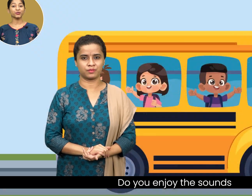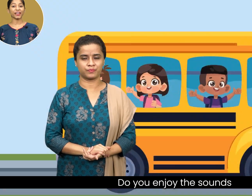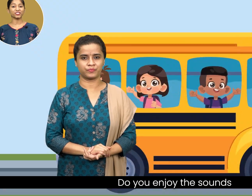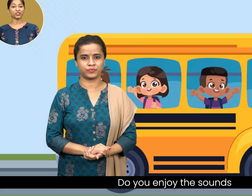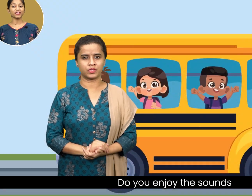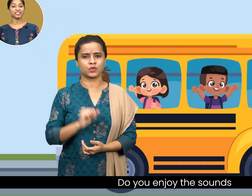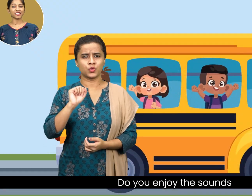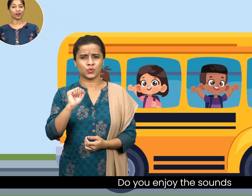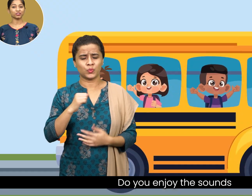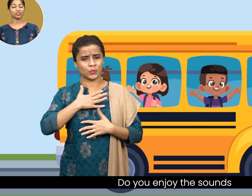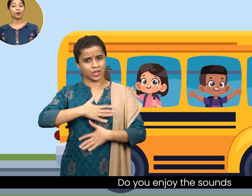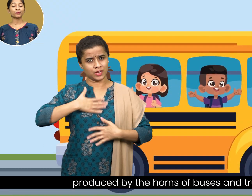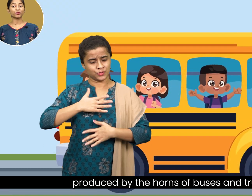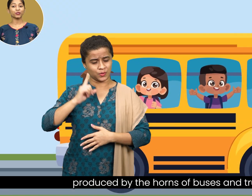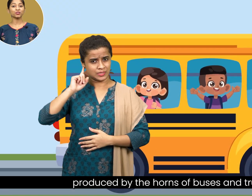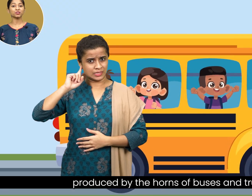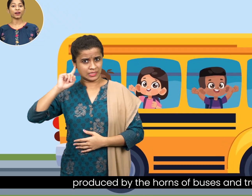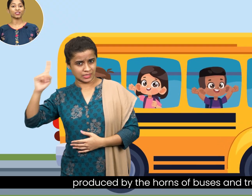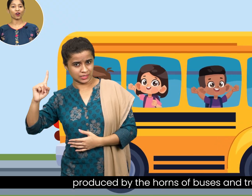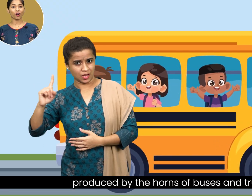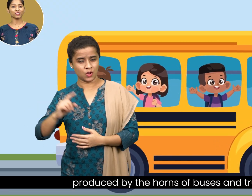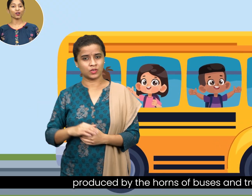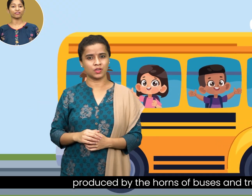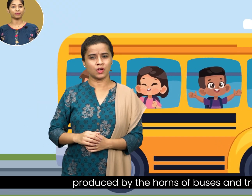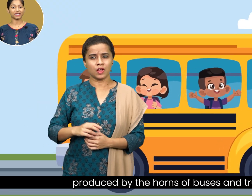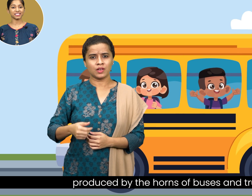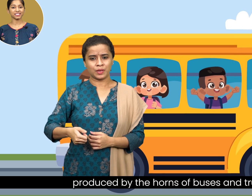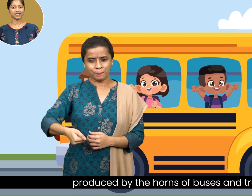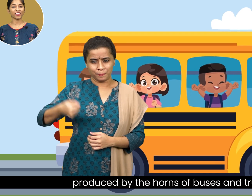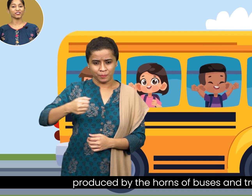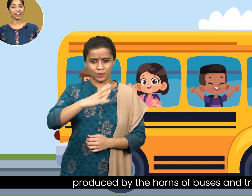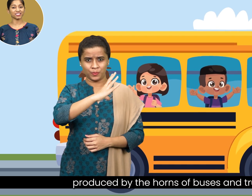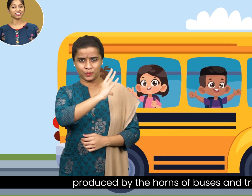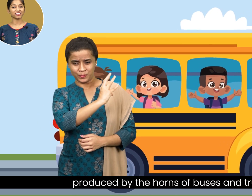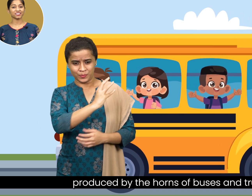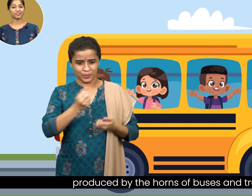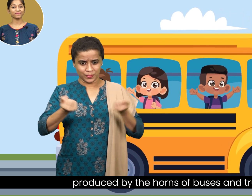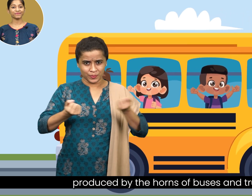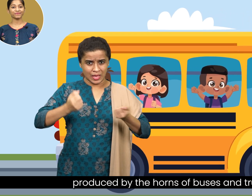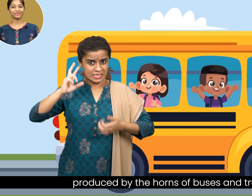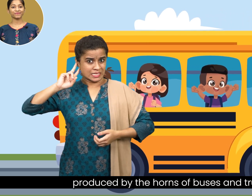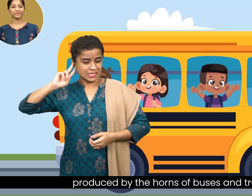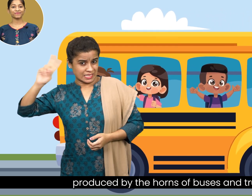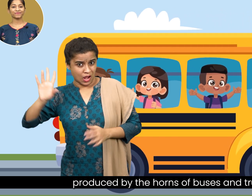Do you enjoy the sounds produced by the horns of buses and trucks?